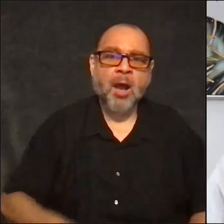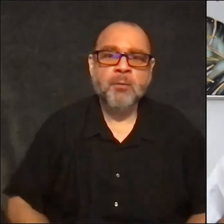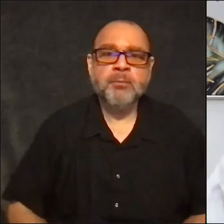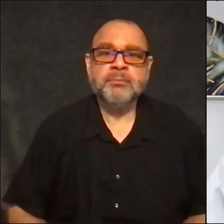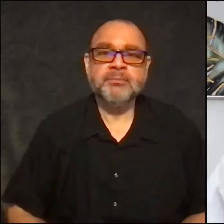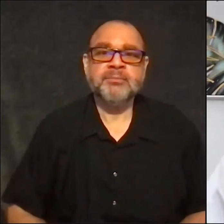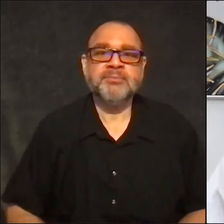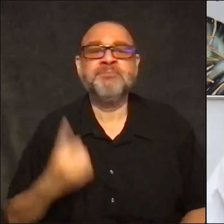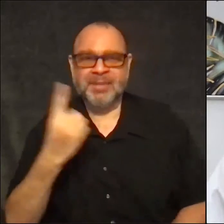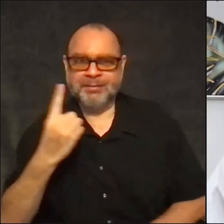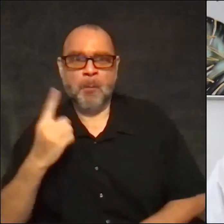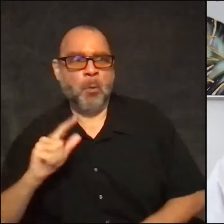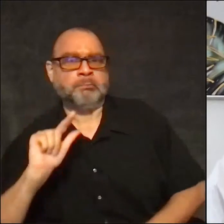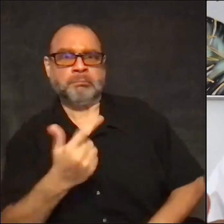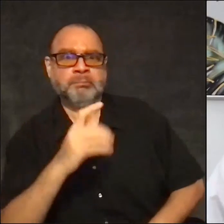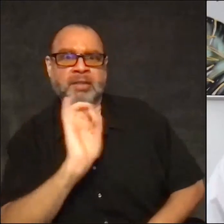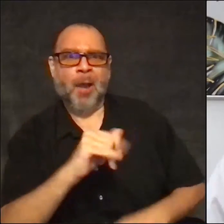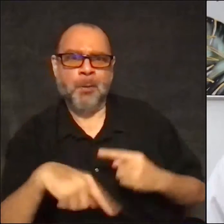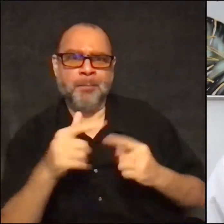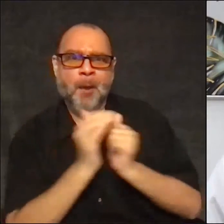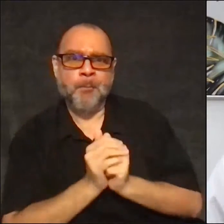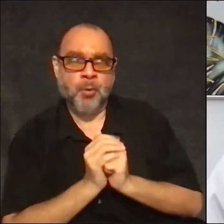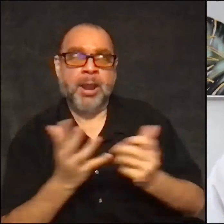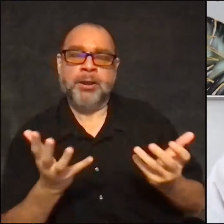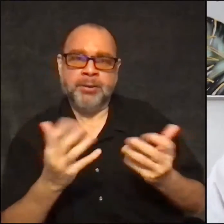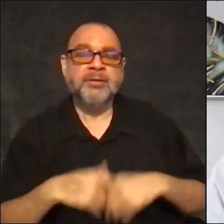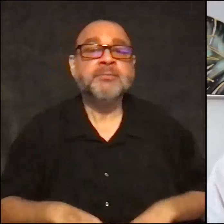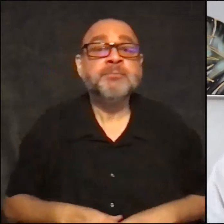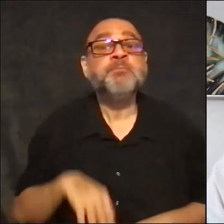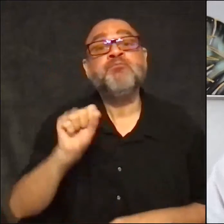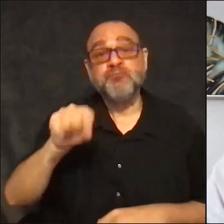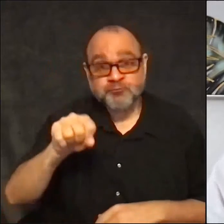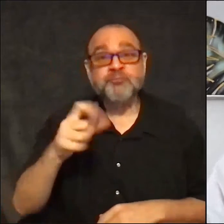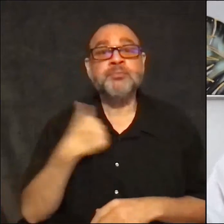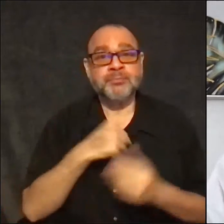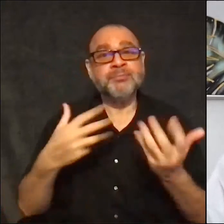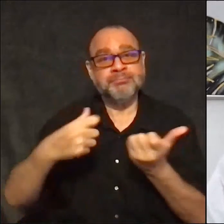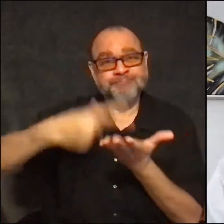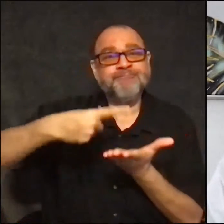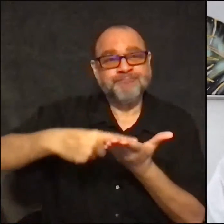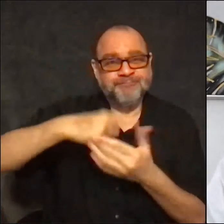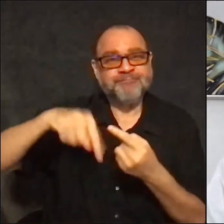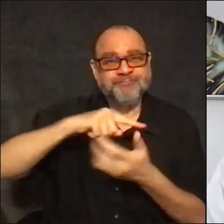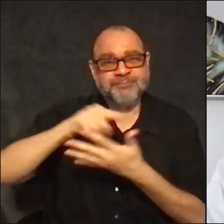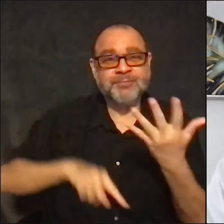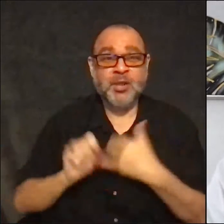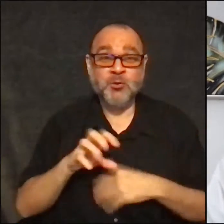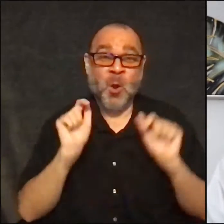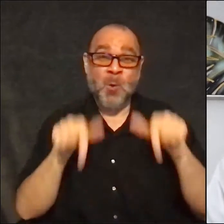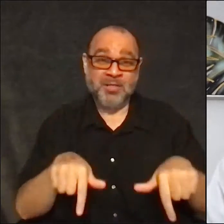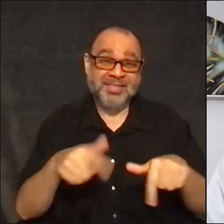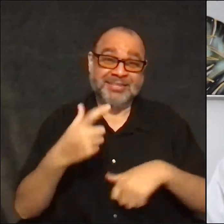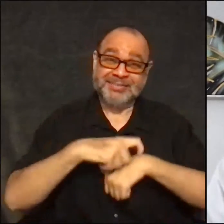some of those stigmas out there. Really important to talk about those. We're just about halfway through this talk